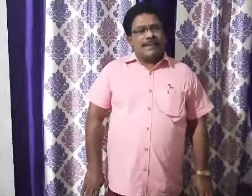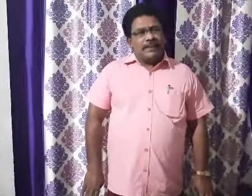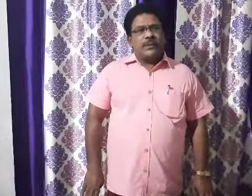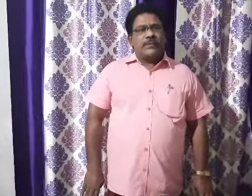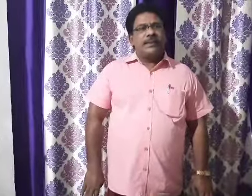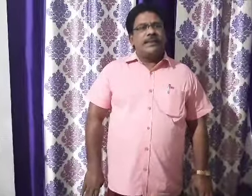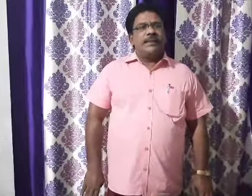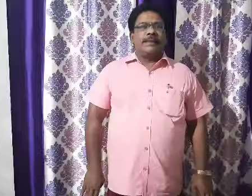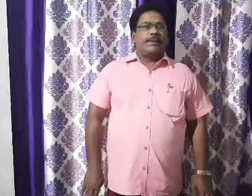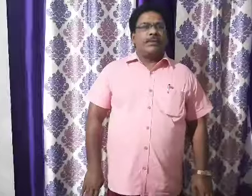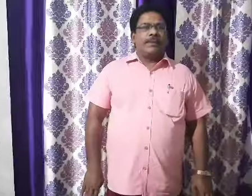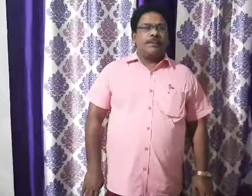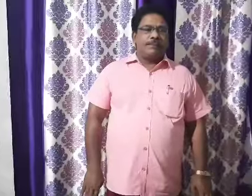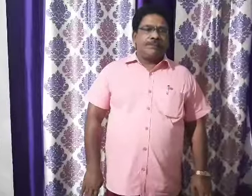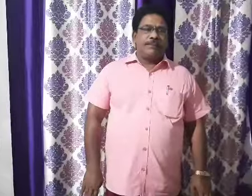sectors of the Indian economy.